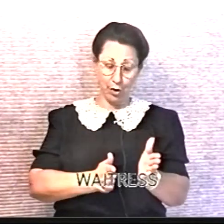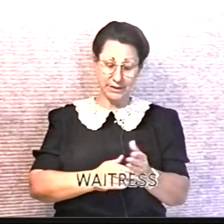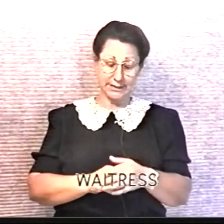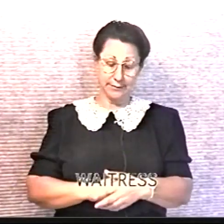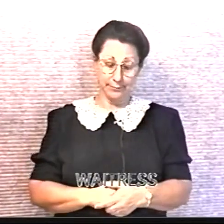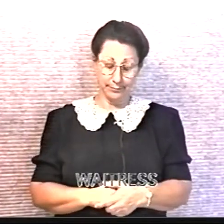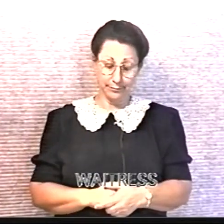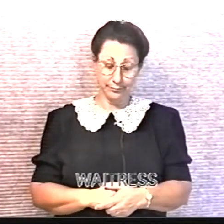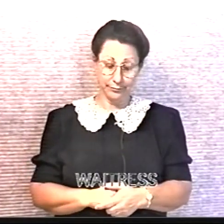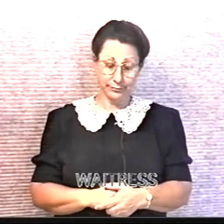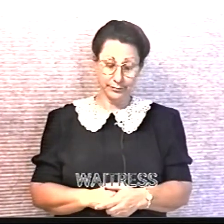person.